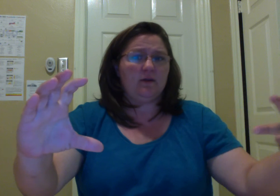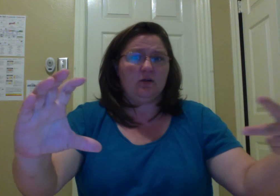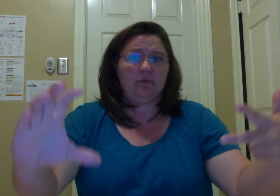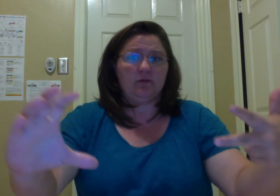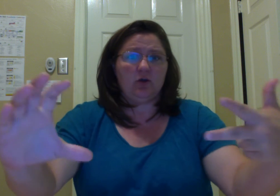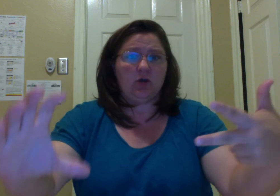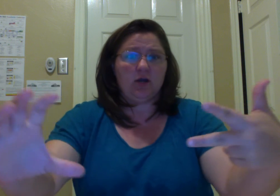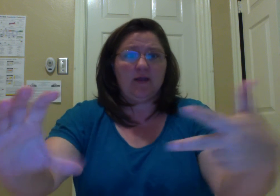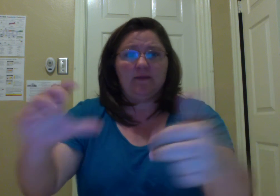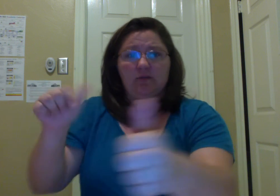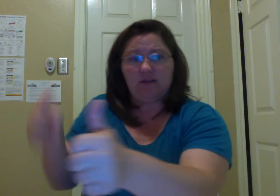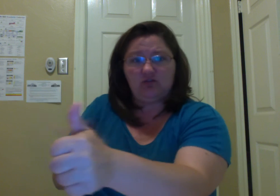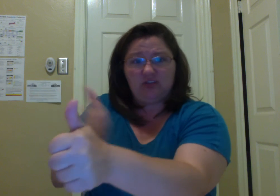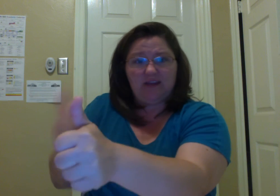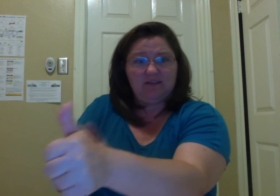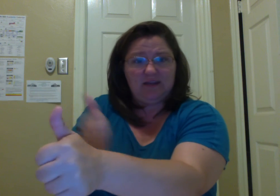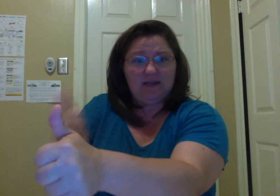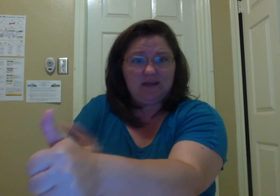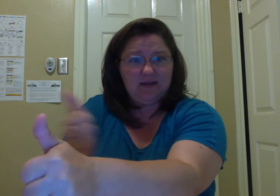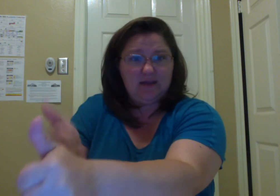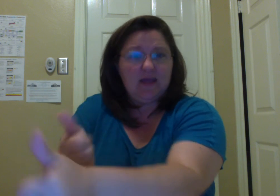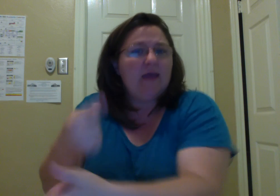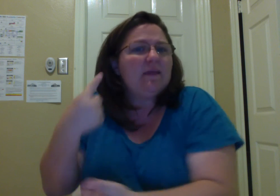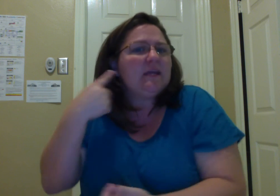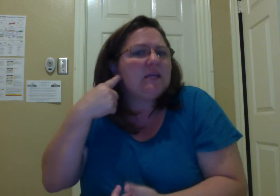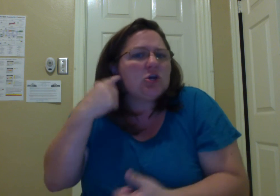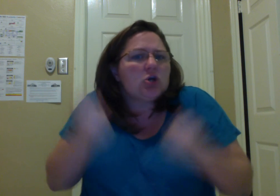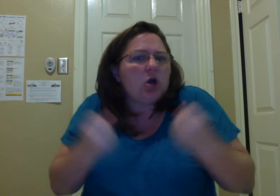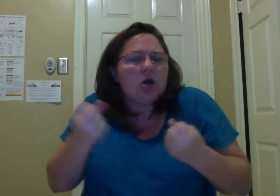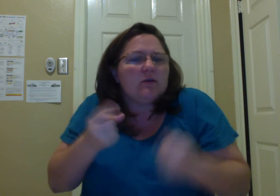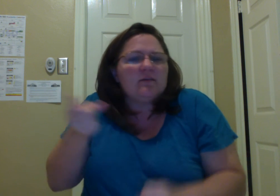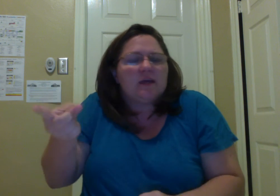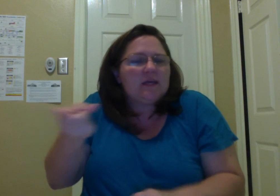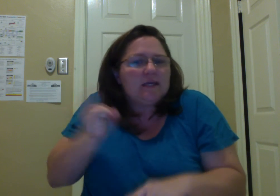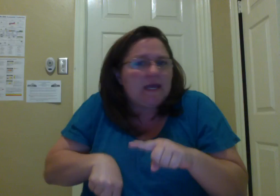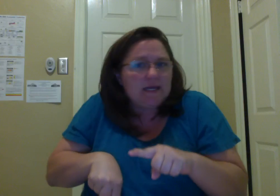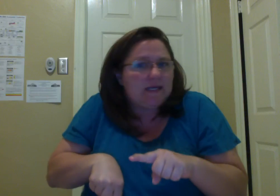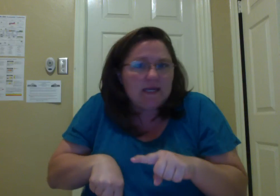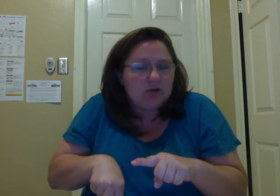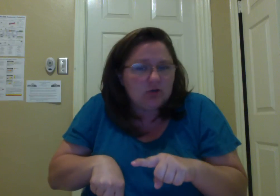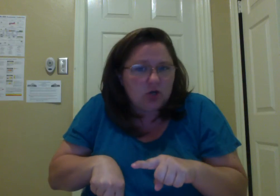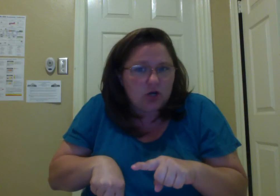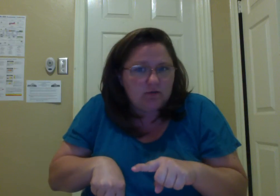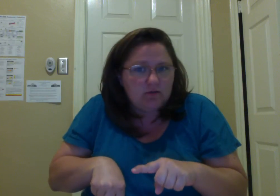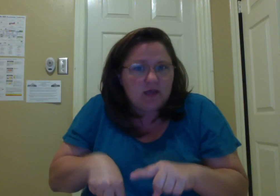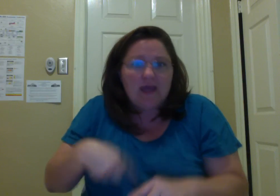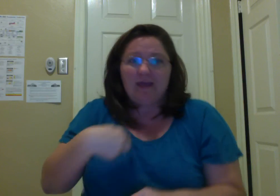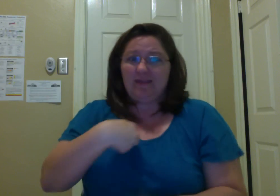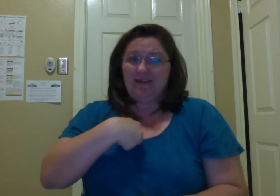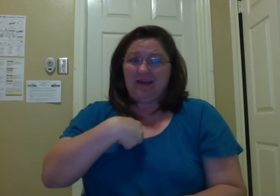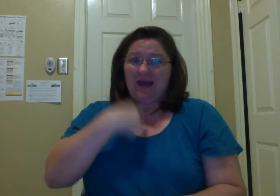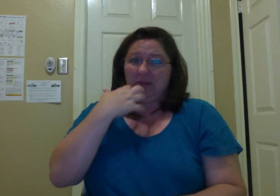comes the car, and then you say he's chasing it. And then hear cars. He can't hear the cars, and then I'm going to